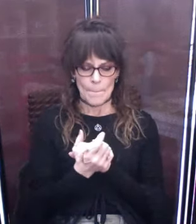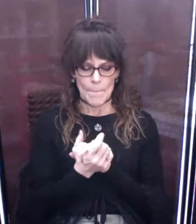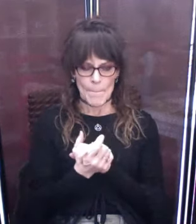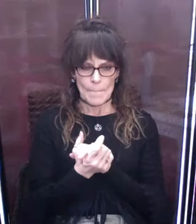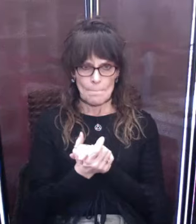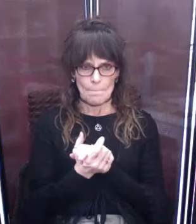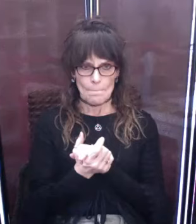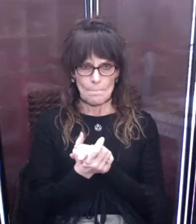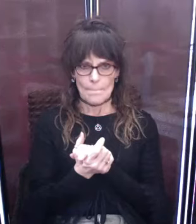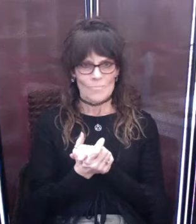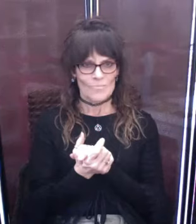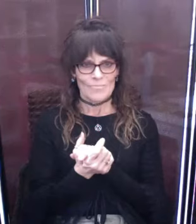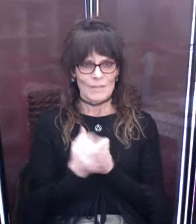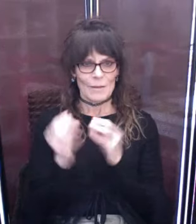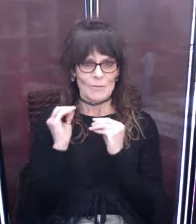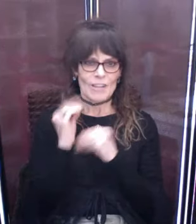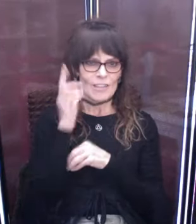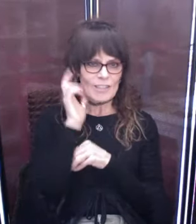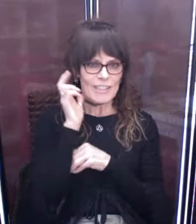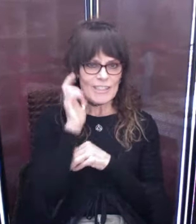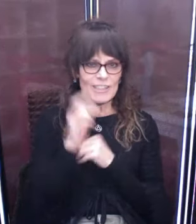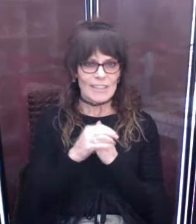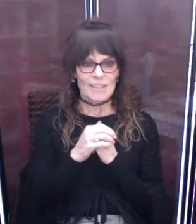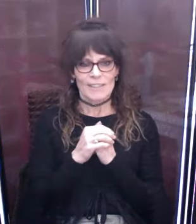But I was taught to listen when I make amends.